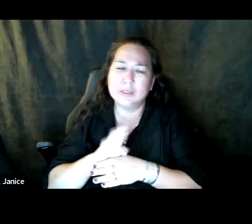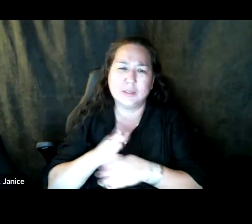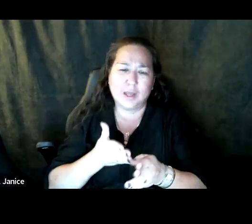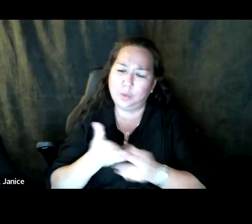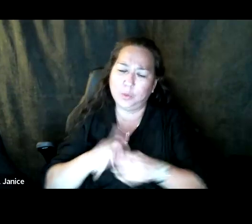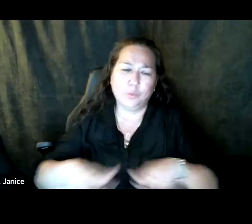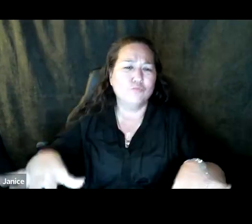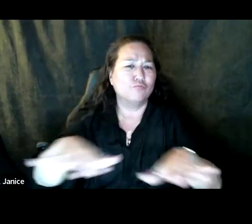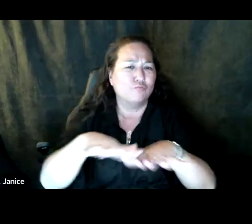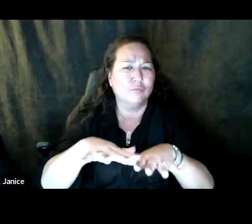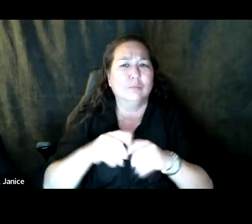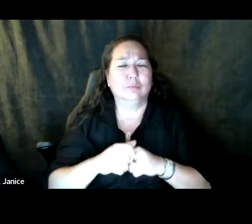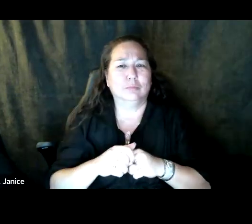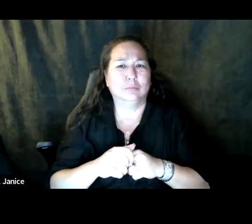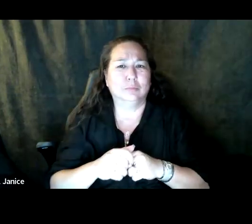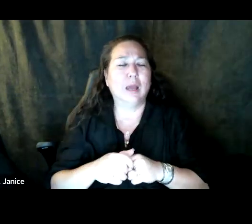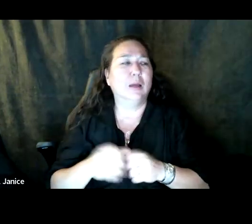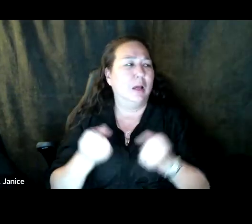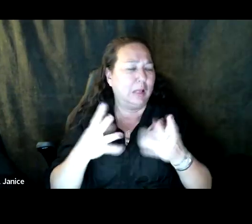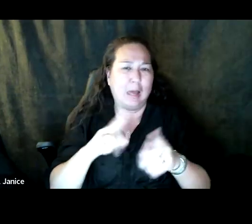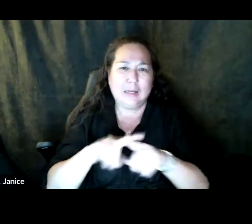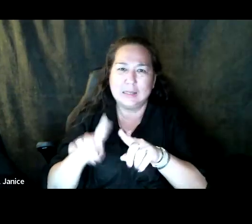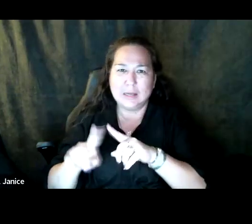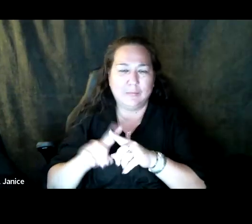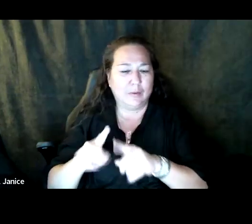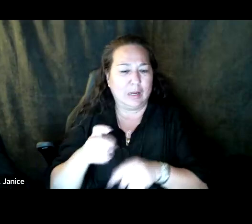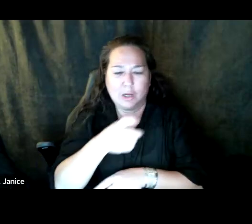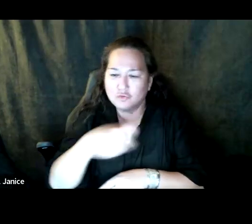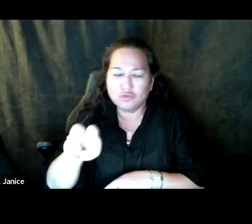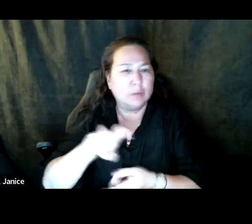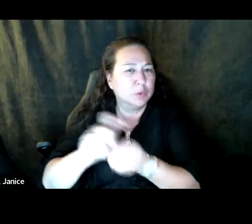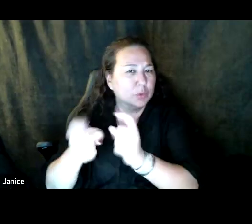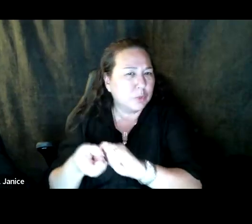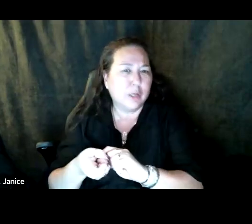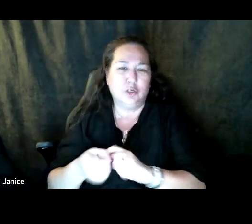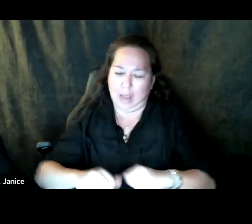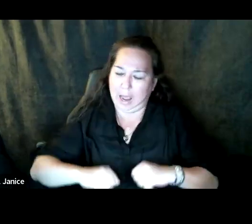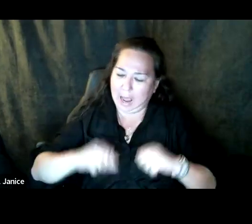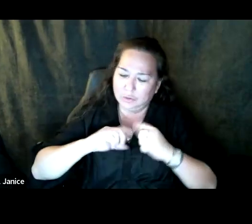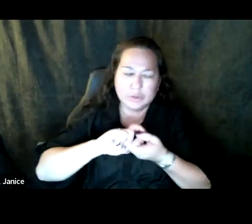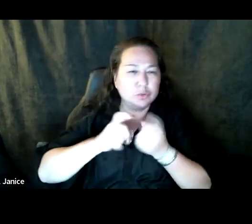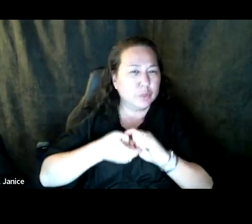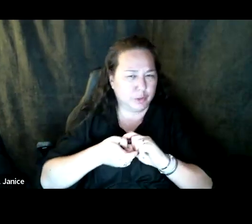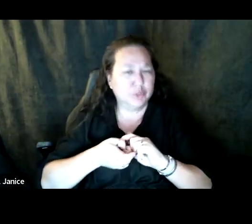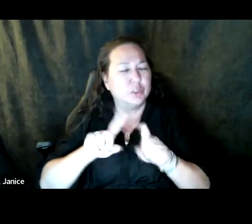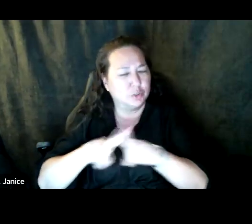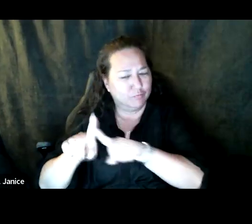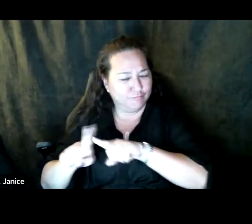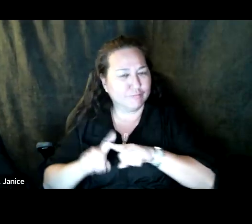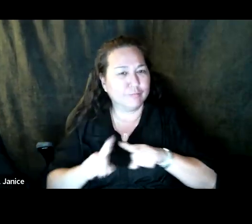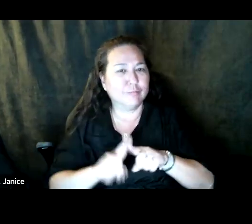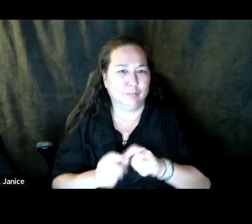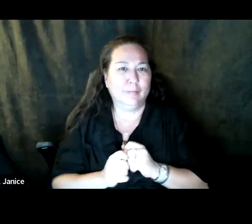especially with lots of address and transfer changes. And all of those keep us quite busy, and they do have some bearing on